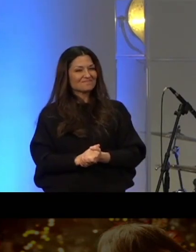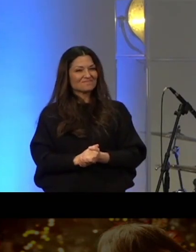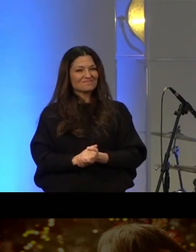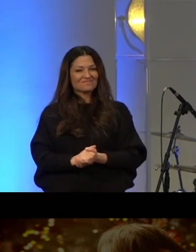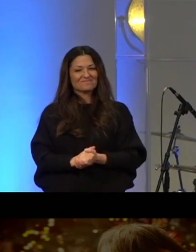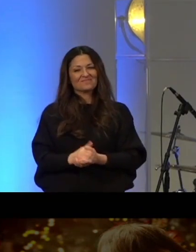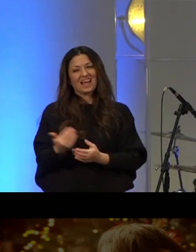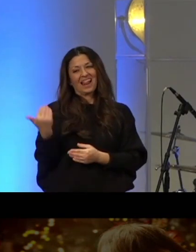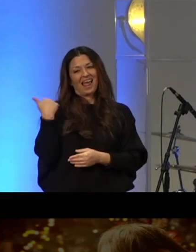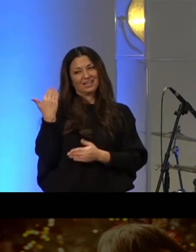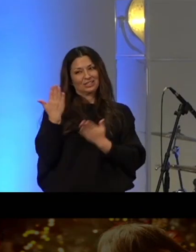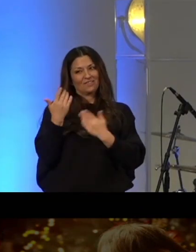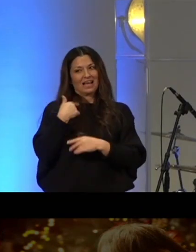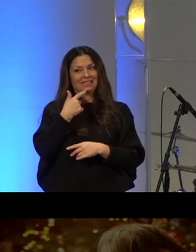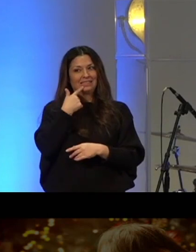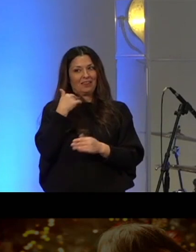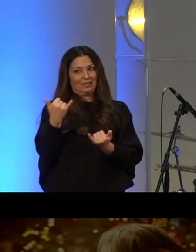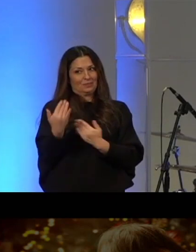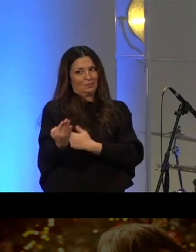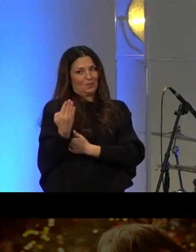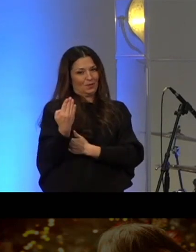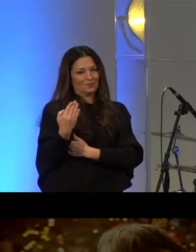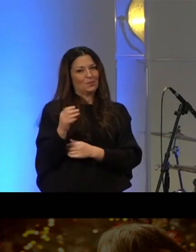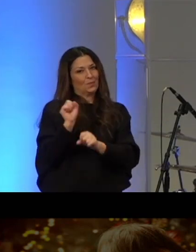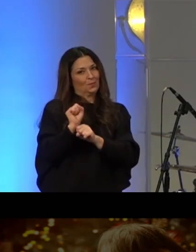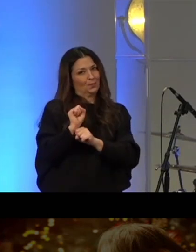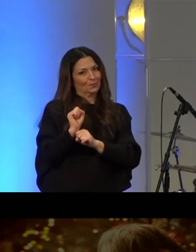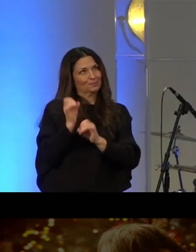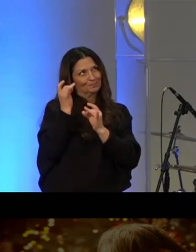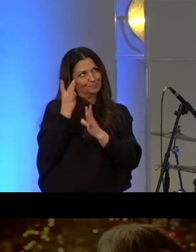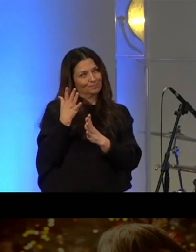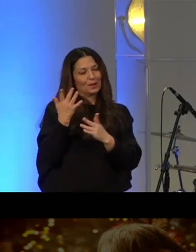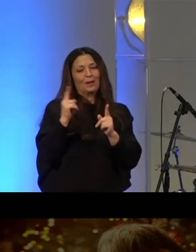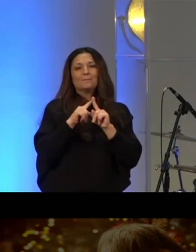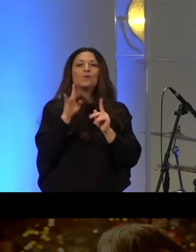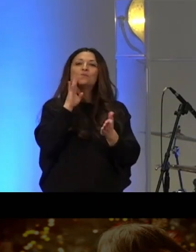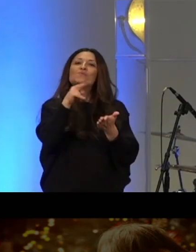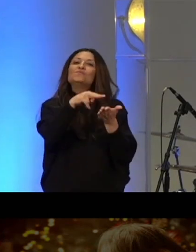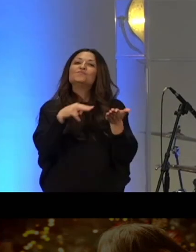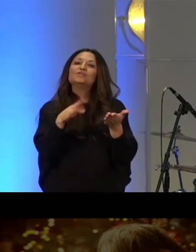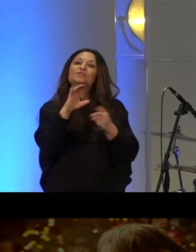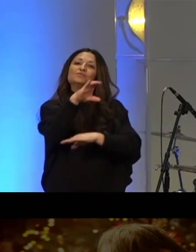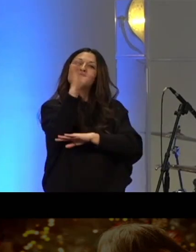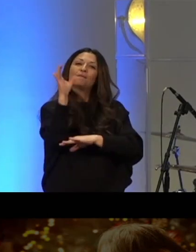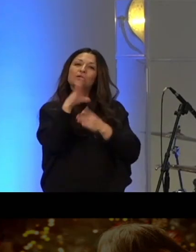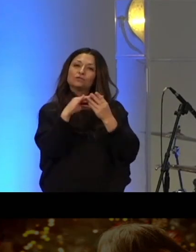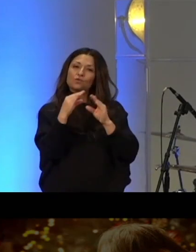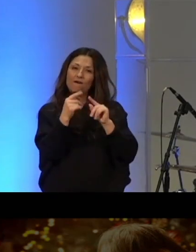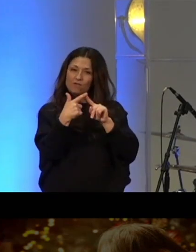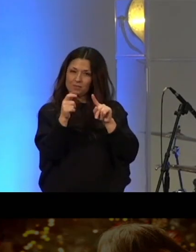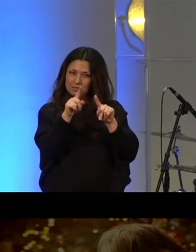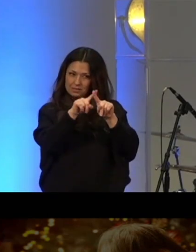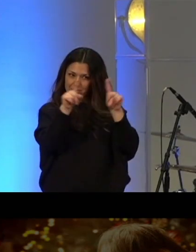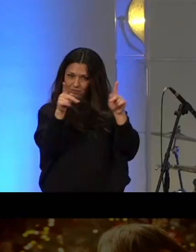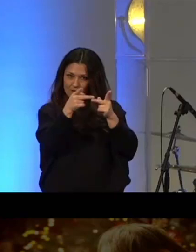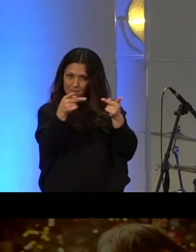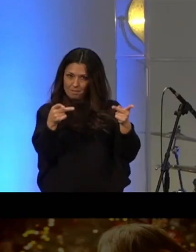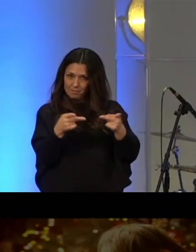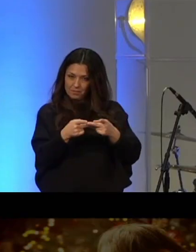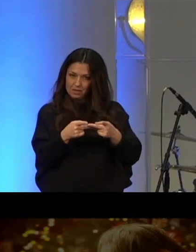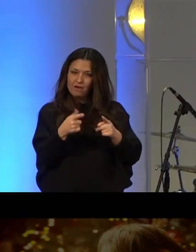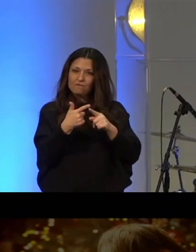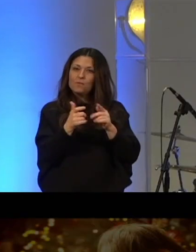this morning, occupational hazard. But we're going to read the Christmas story from a different place, from the book of